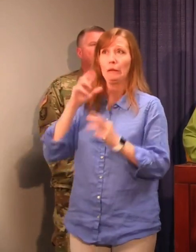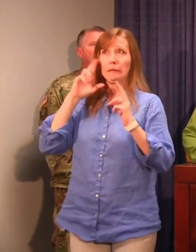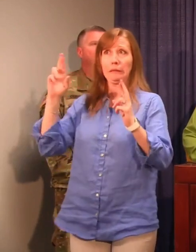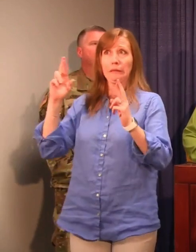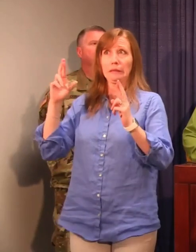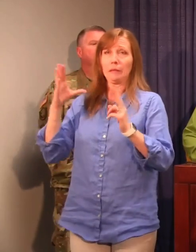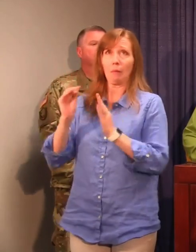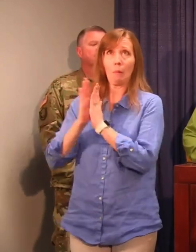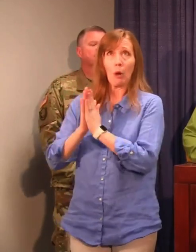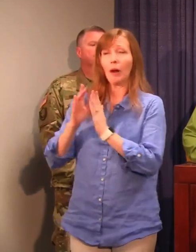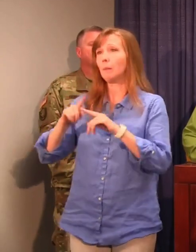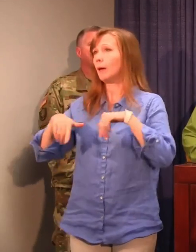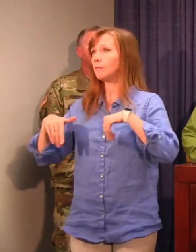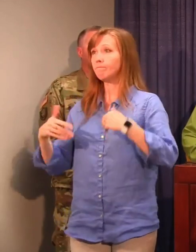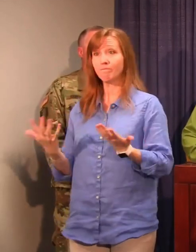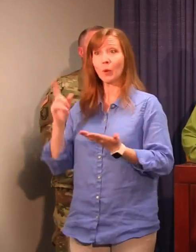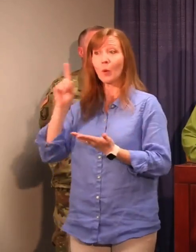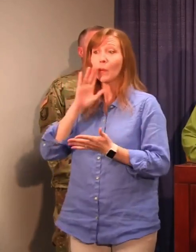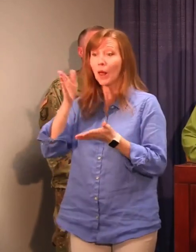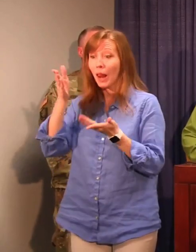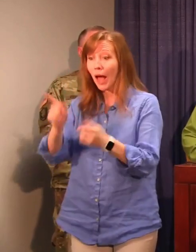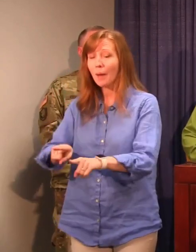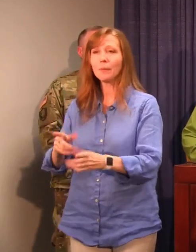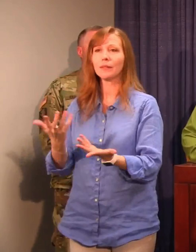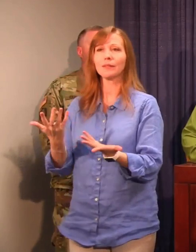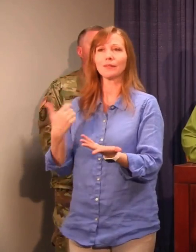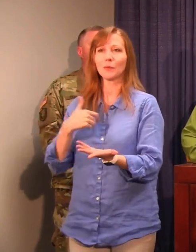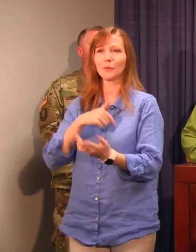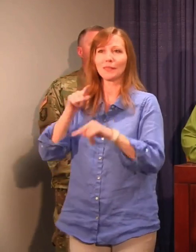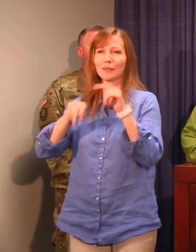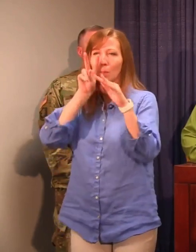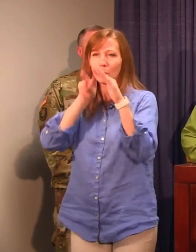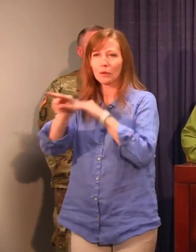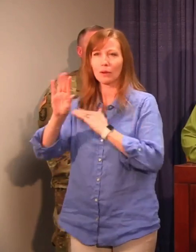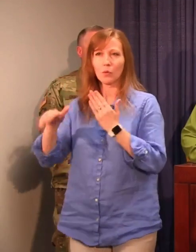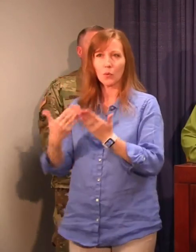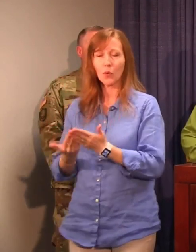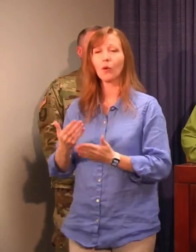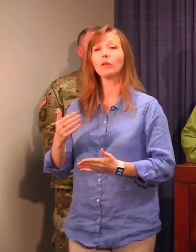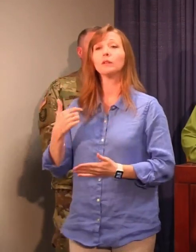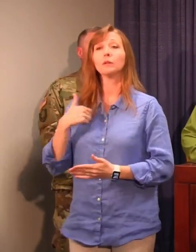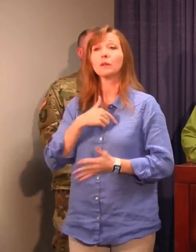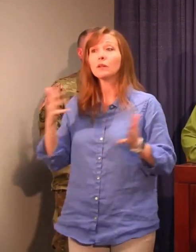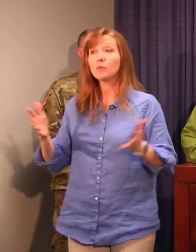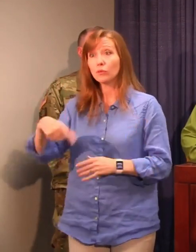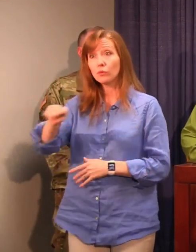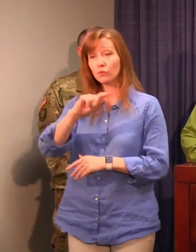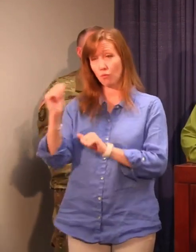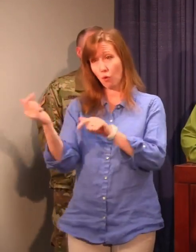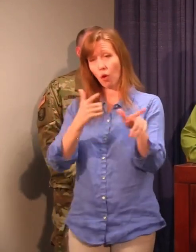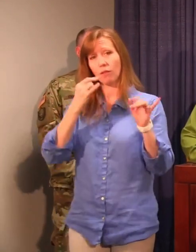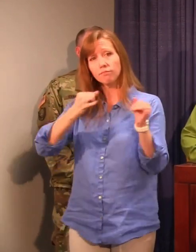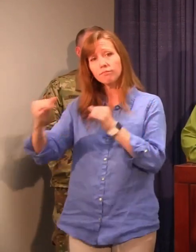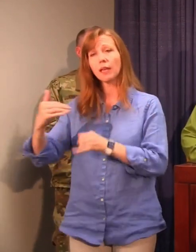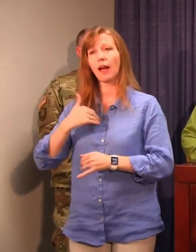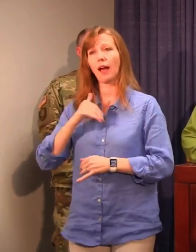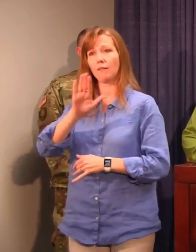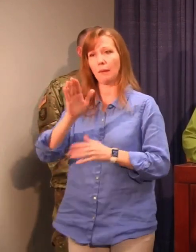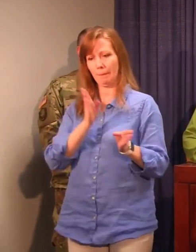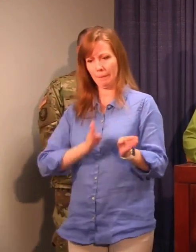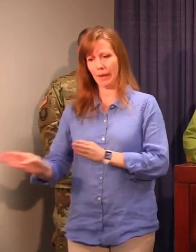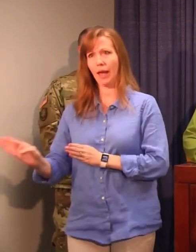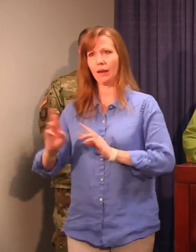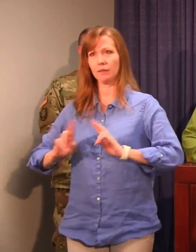hurricane season. We encourage people to have a plan, and in fact, you know, get a game